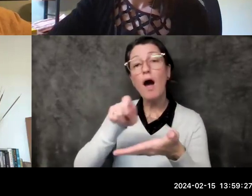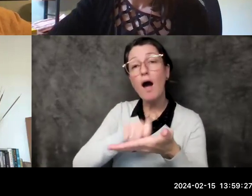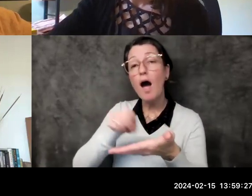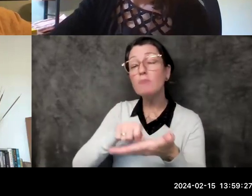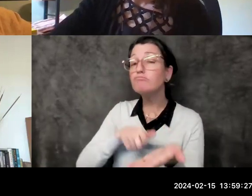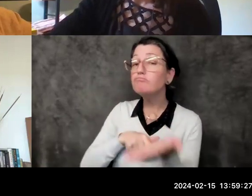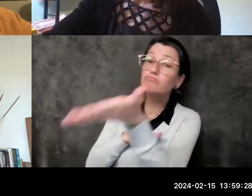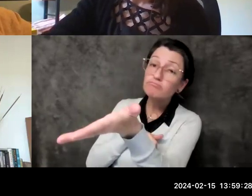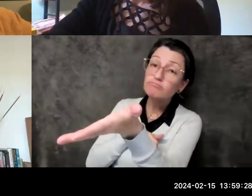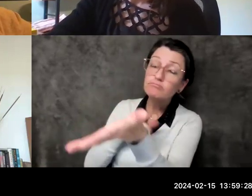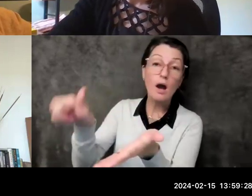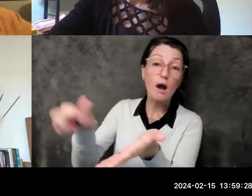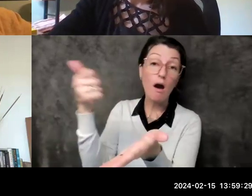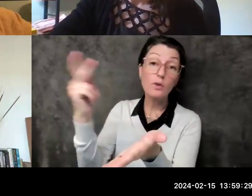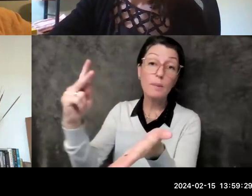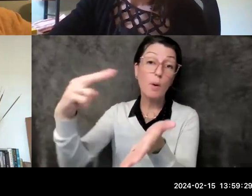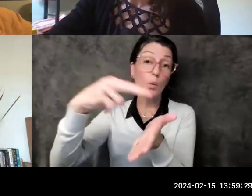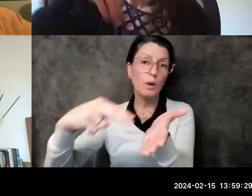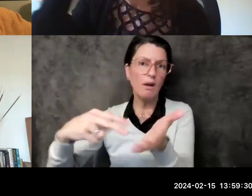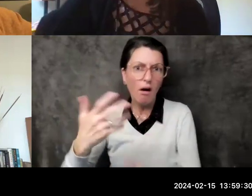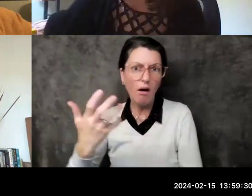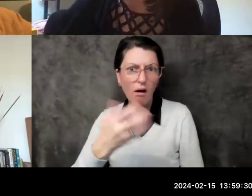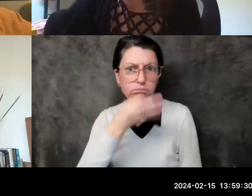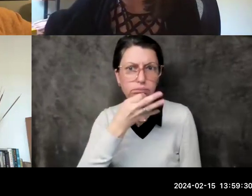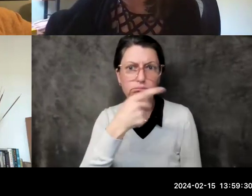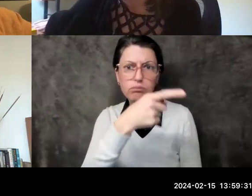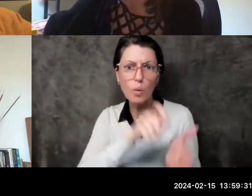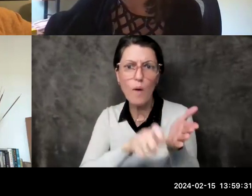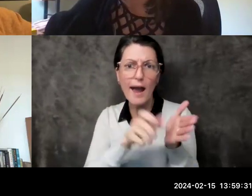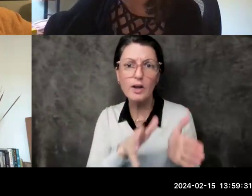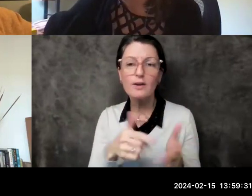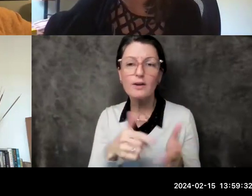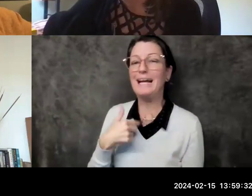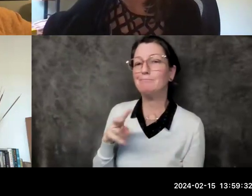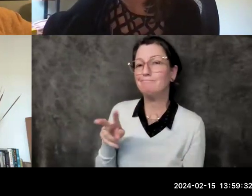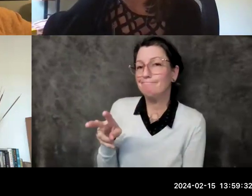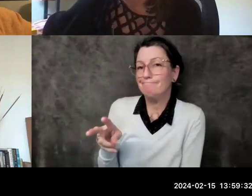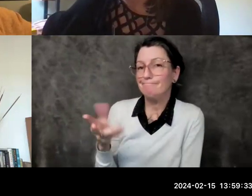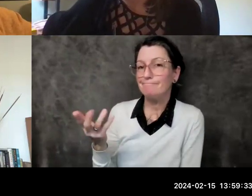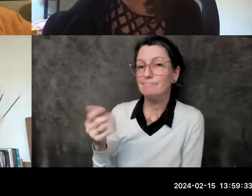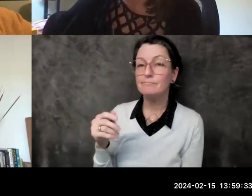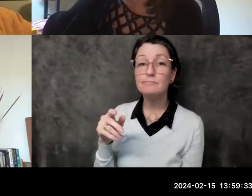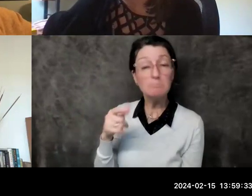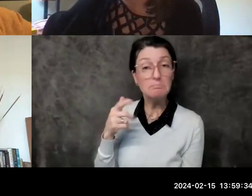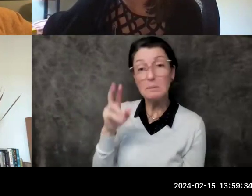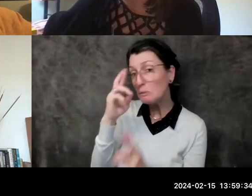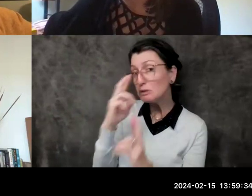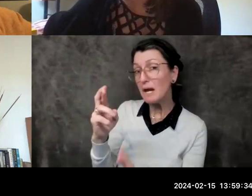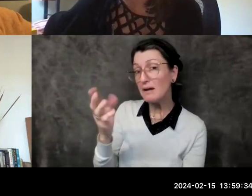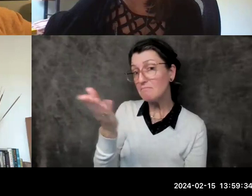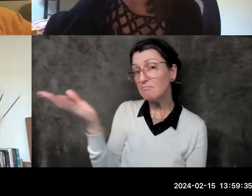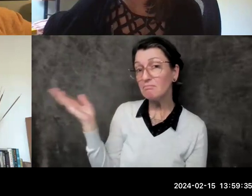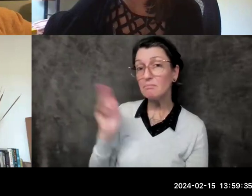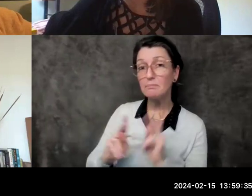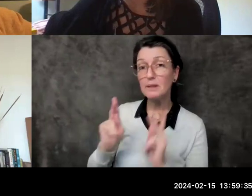writer. So they saw me as a writer way sooner than I saw myself. But they were people that I respected.